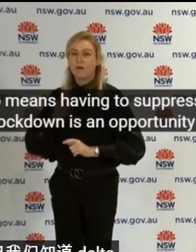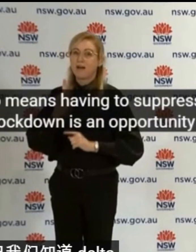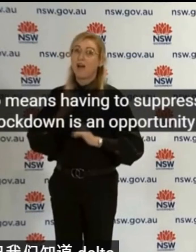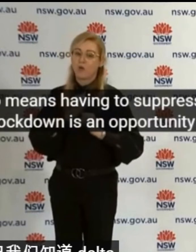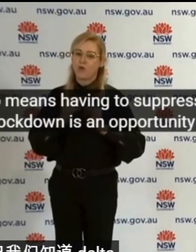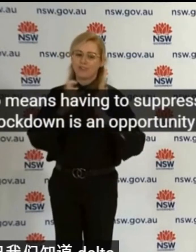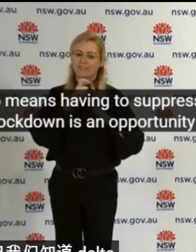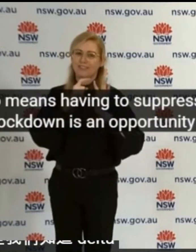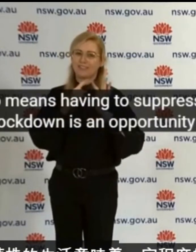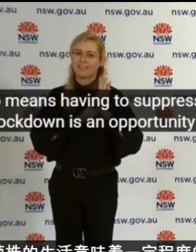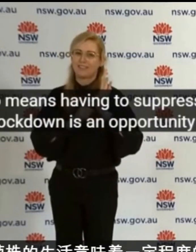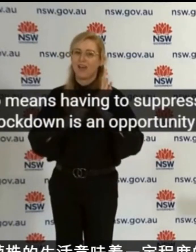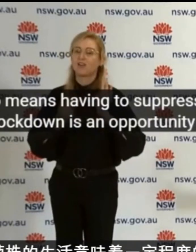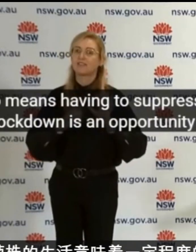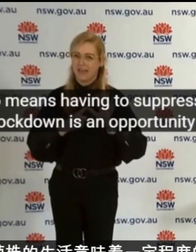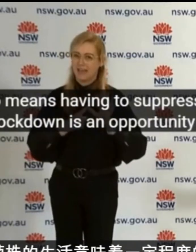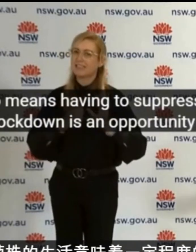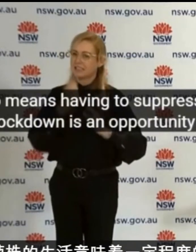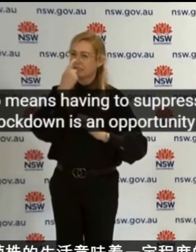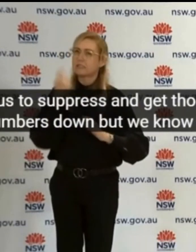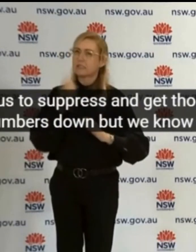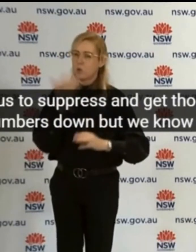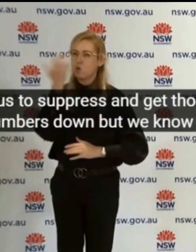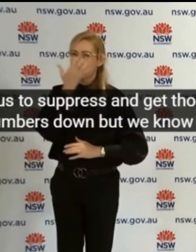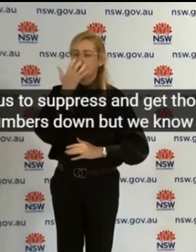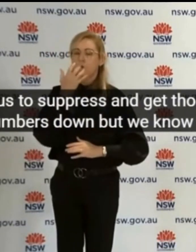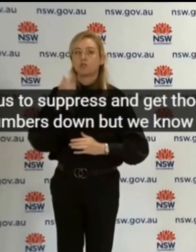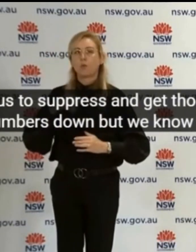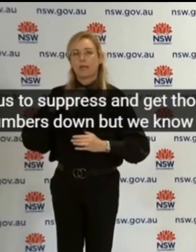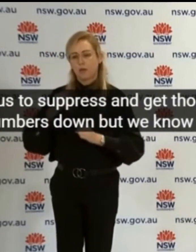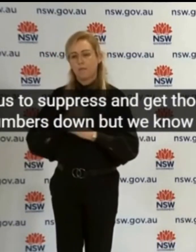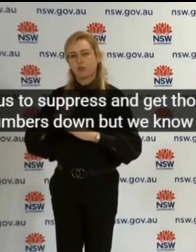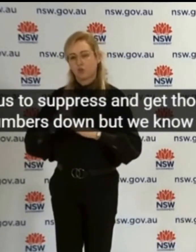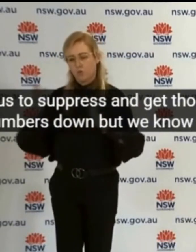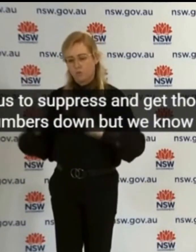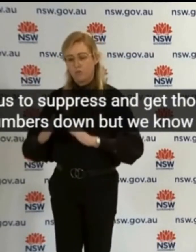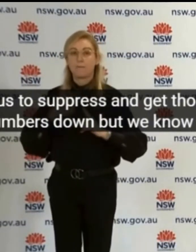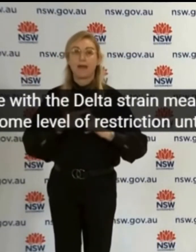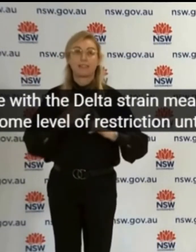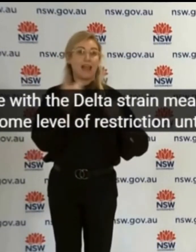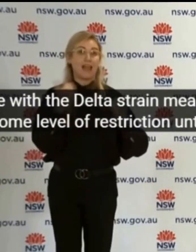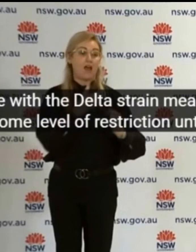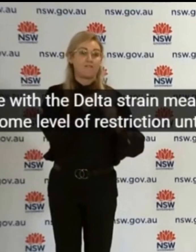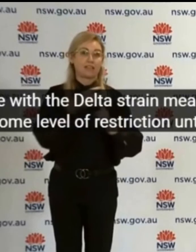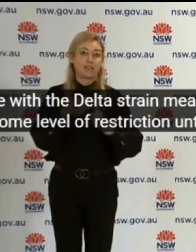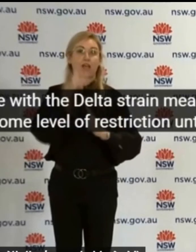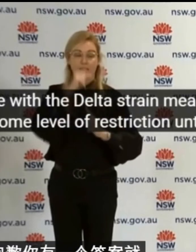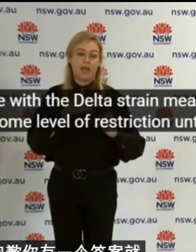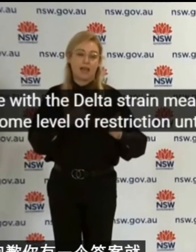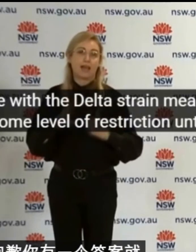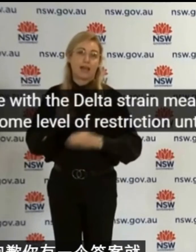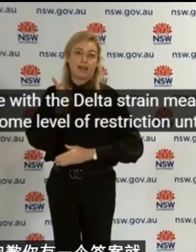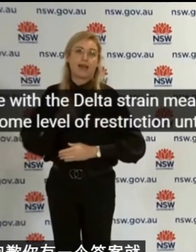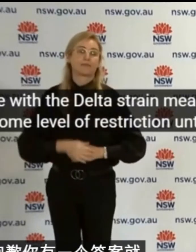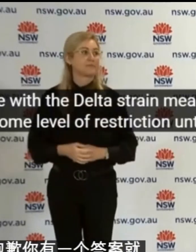means some level of restriction until we get those vaccination rates as high as possible. Premier. Sorry, you haven't asked the question. Premier, just in terms of getting to